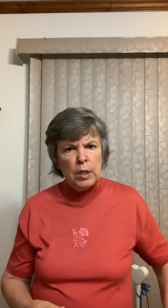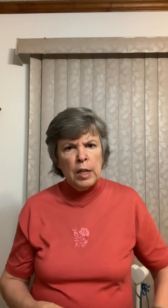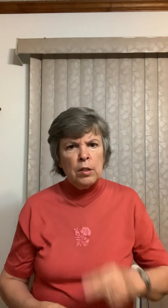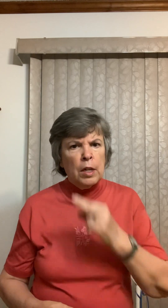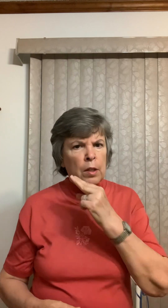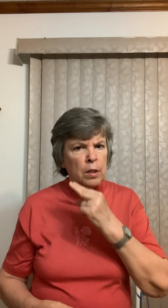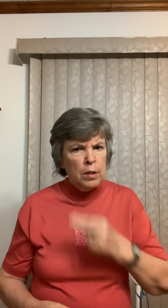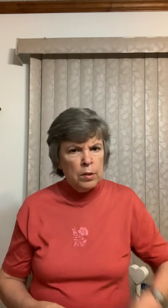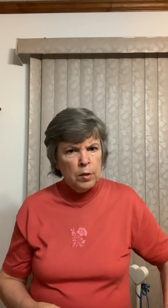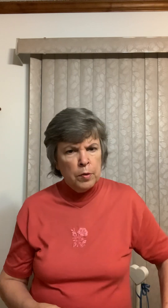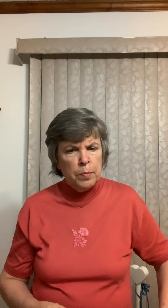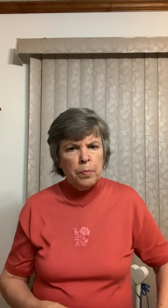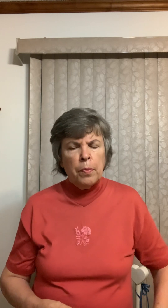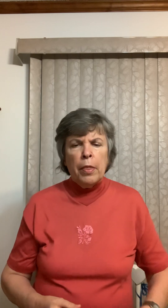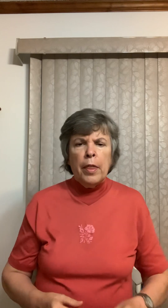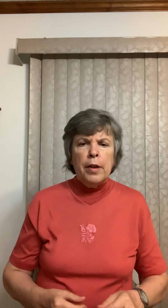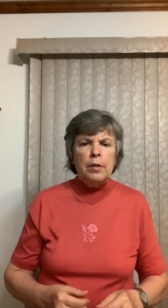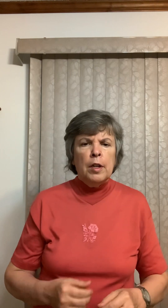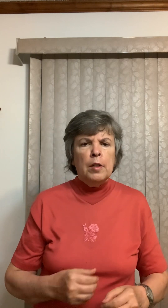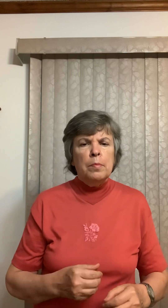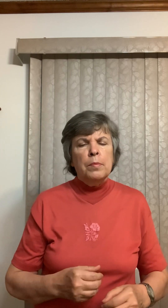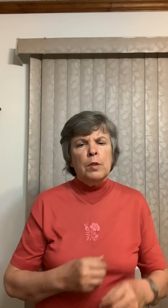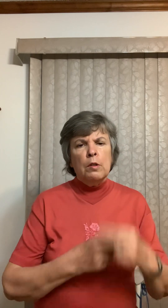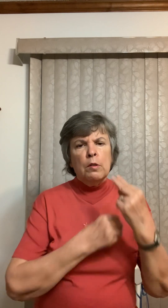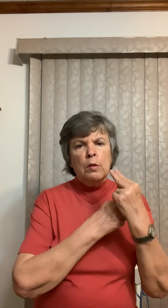H like this. Okay, so